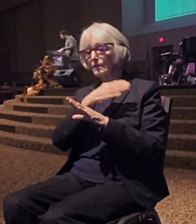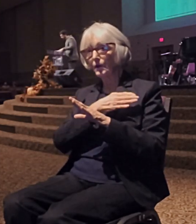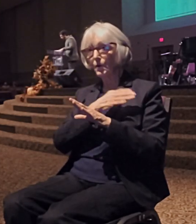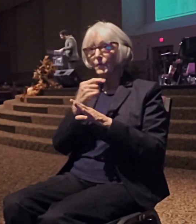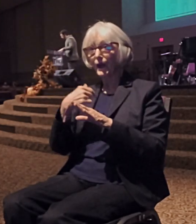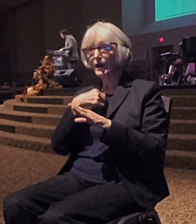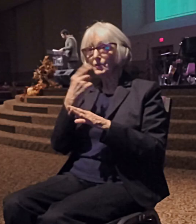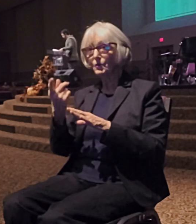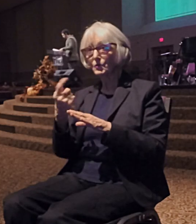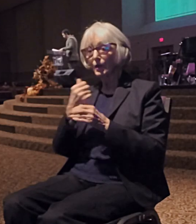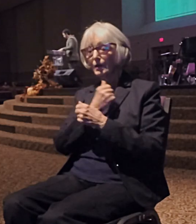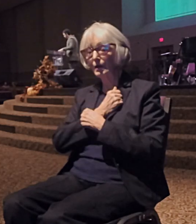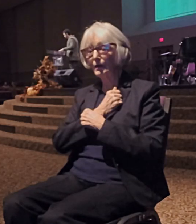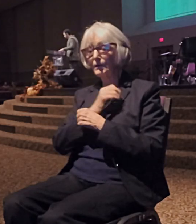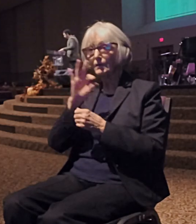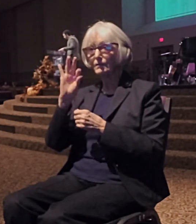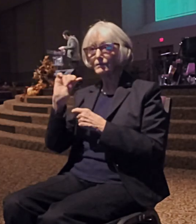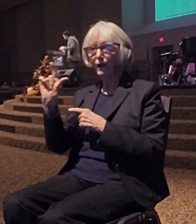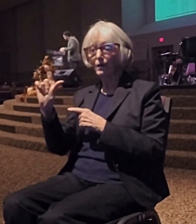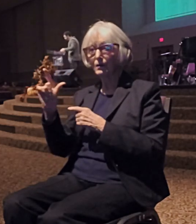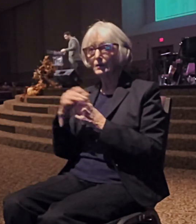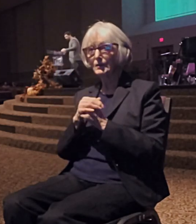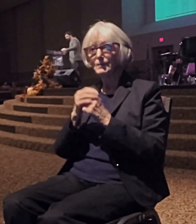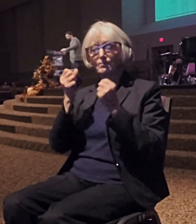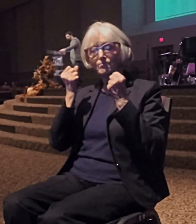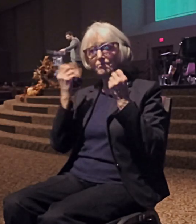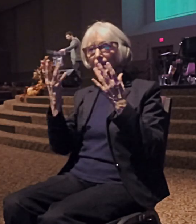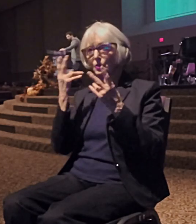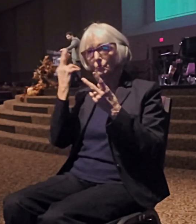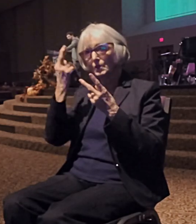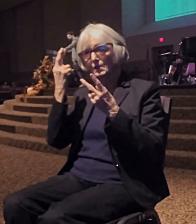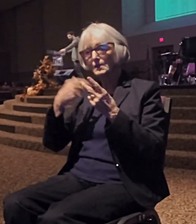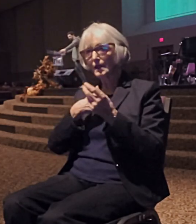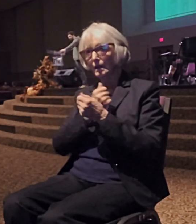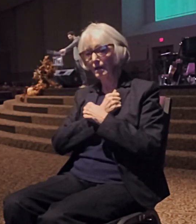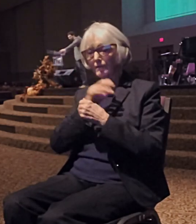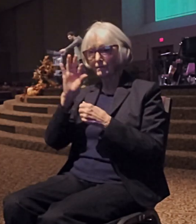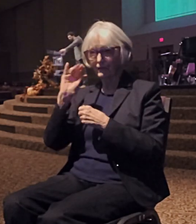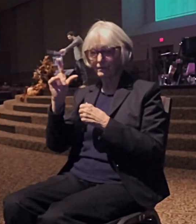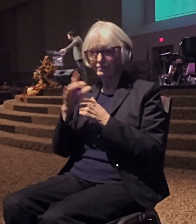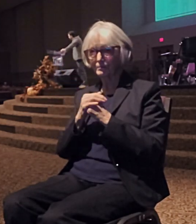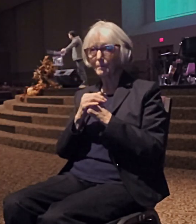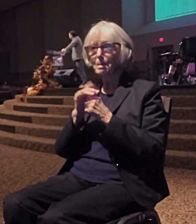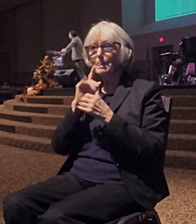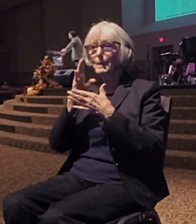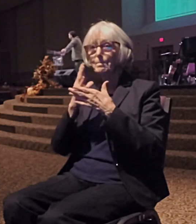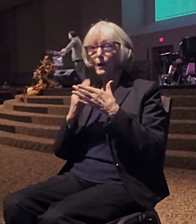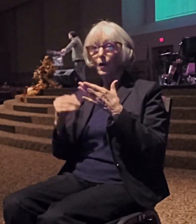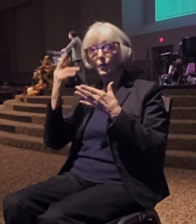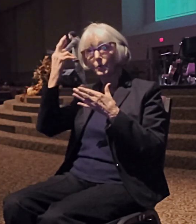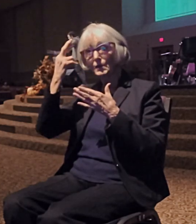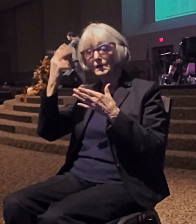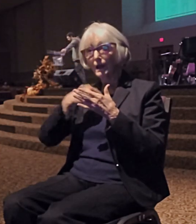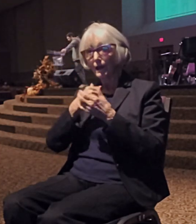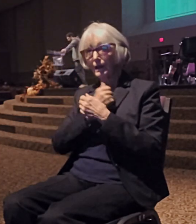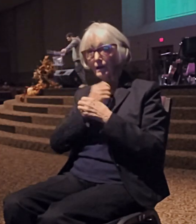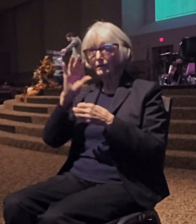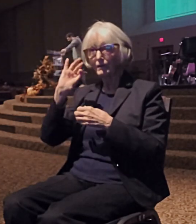I love fall. There's a lot of reasons I love fall. Part of why I love fall